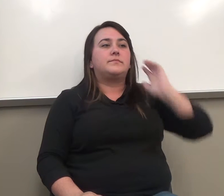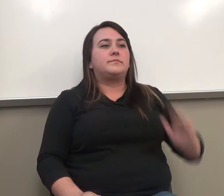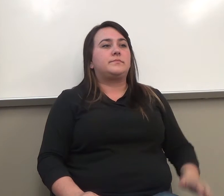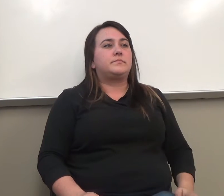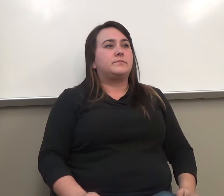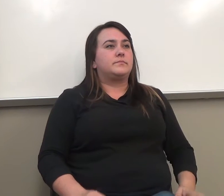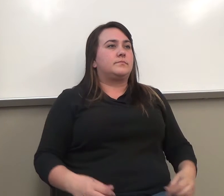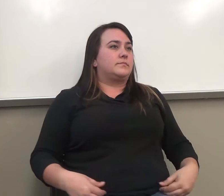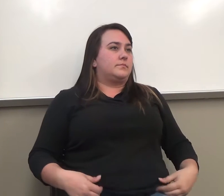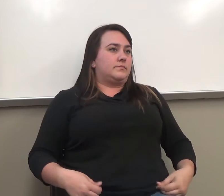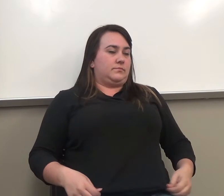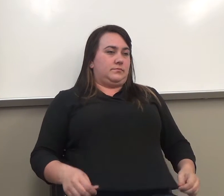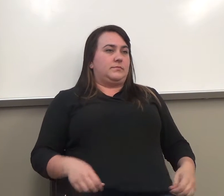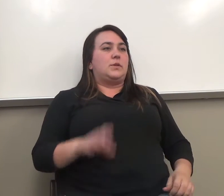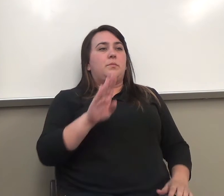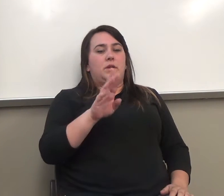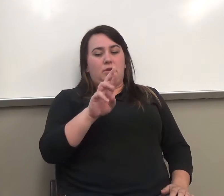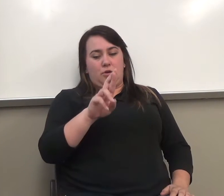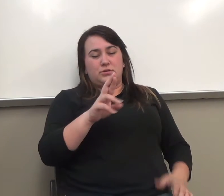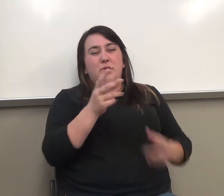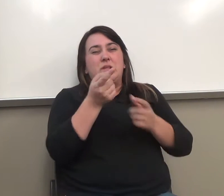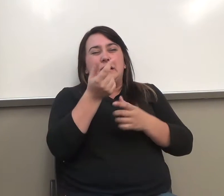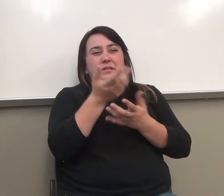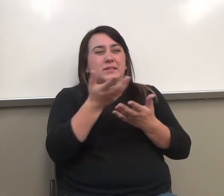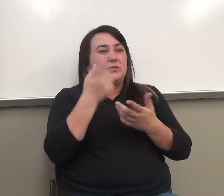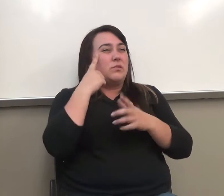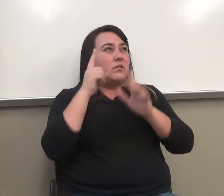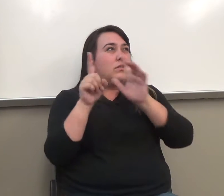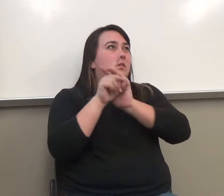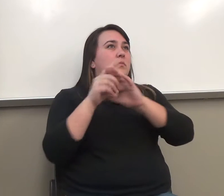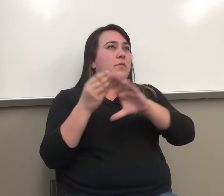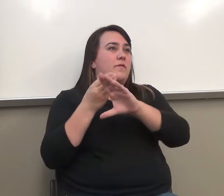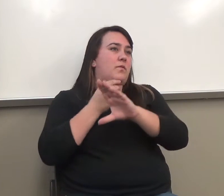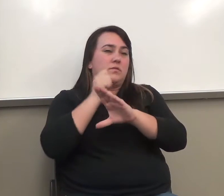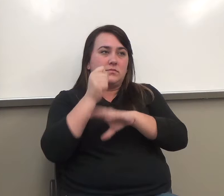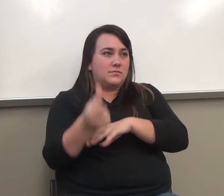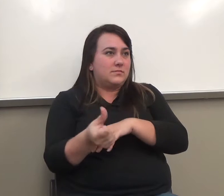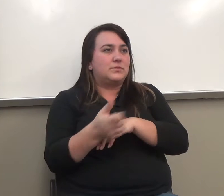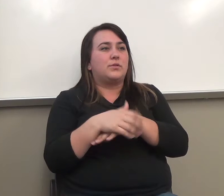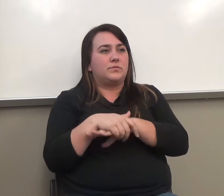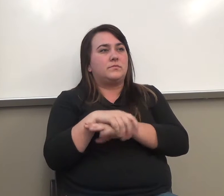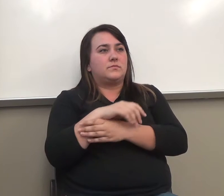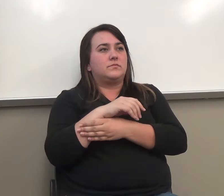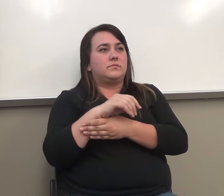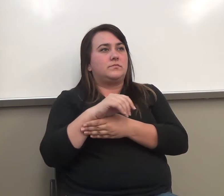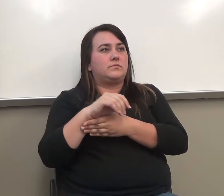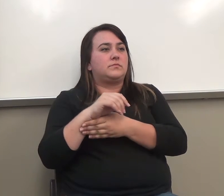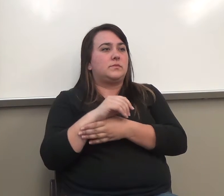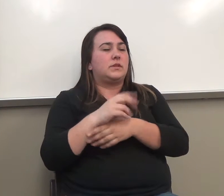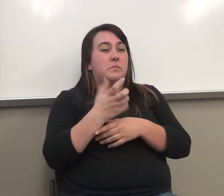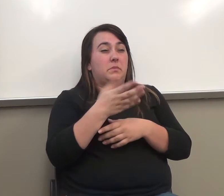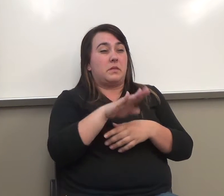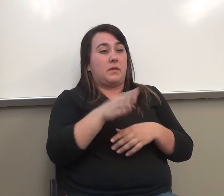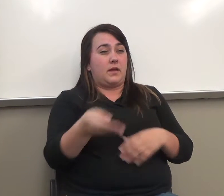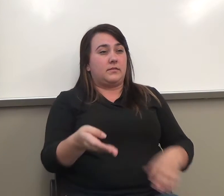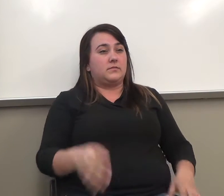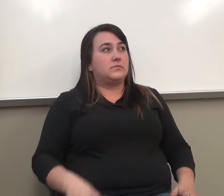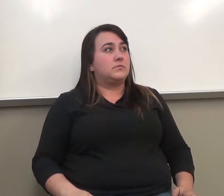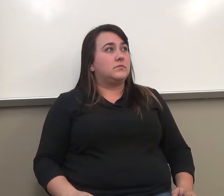all these little things you never even thought of as being non-standard. Okay, we're right on time for what